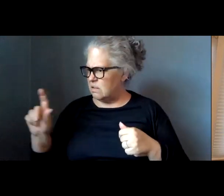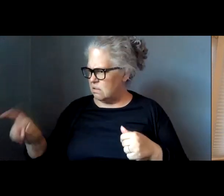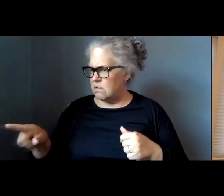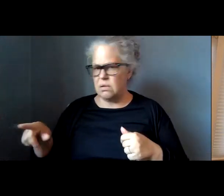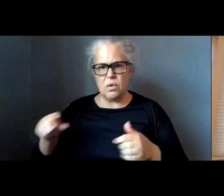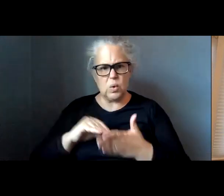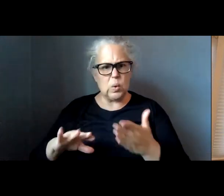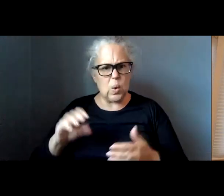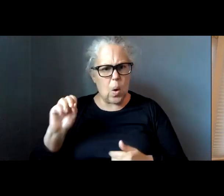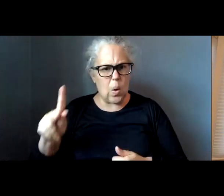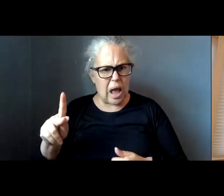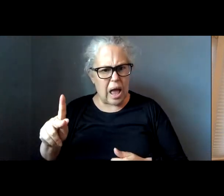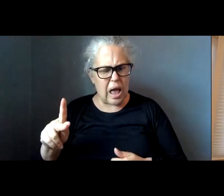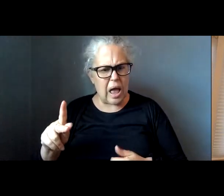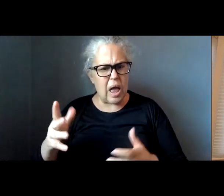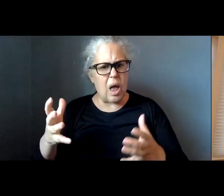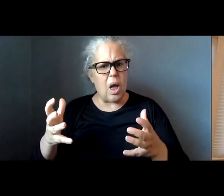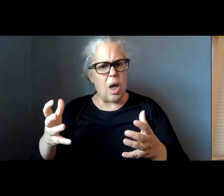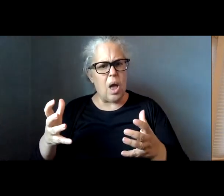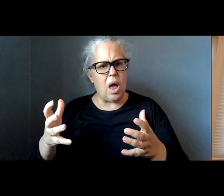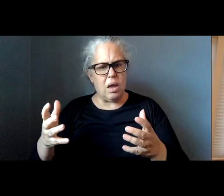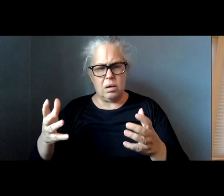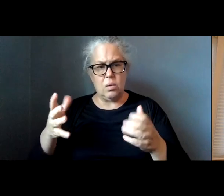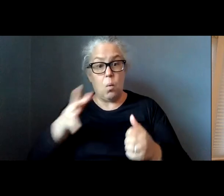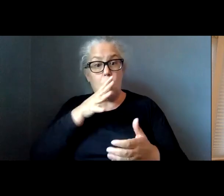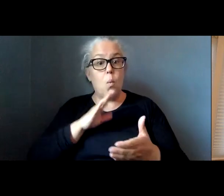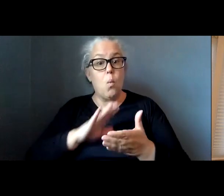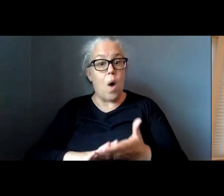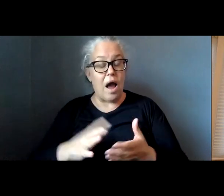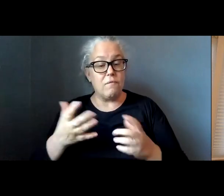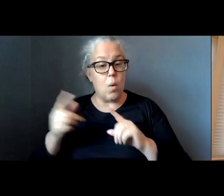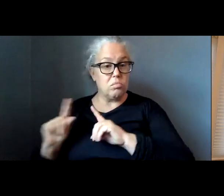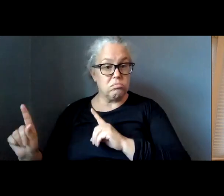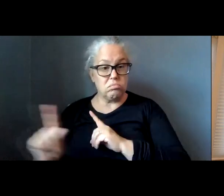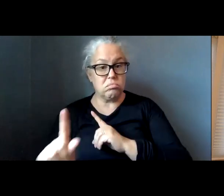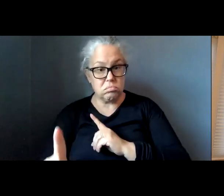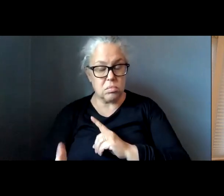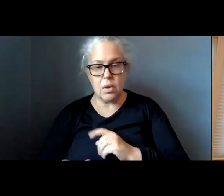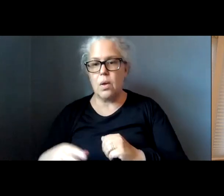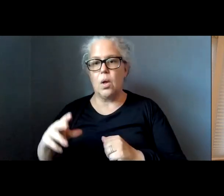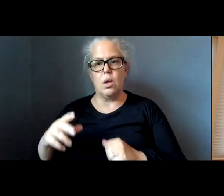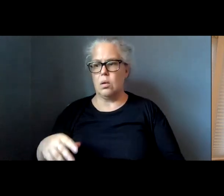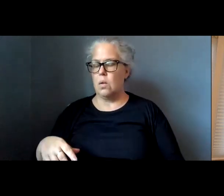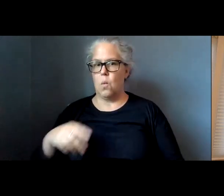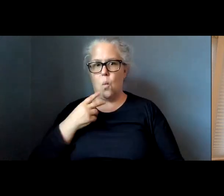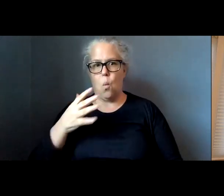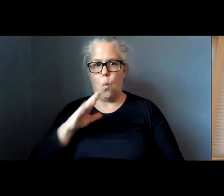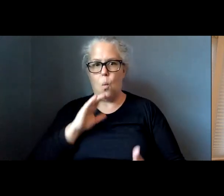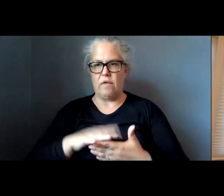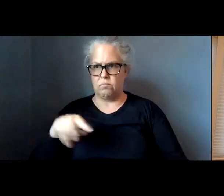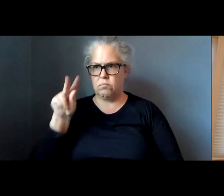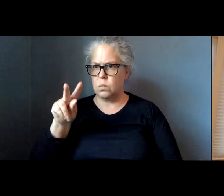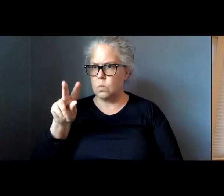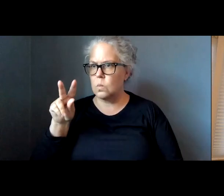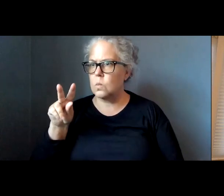or if she wanted to descend and I would stay with the student. Her clear-faced look enhanced by a stare was unmistakable.